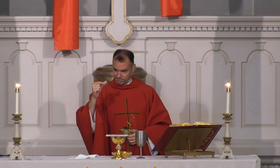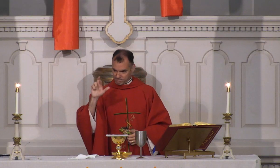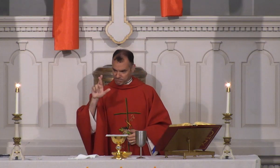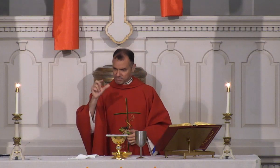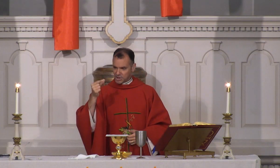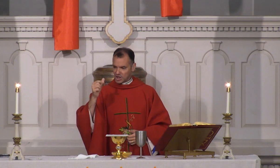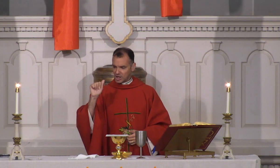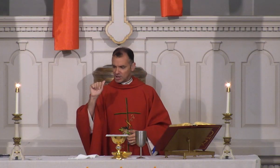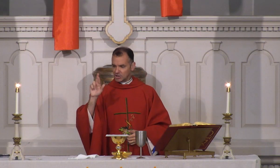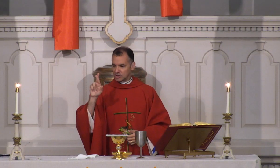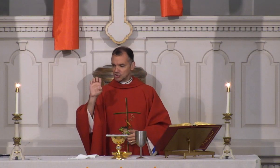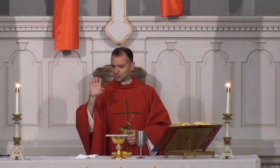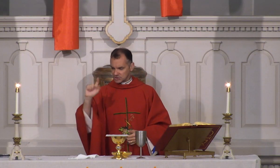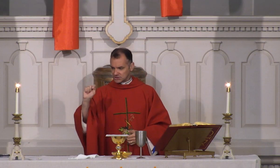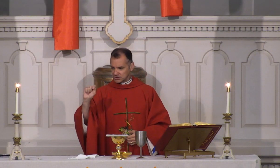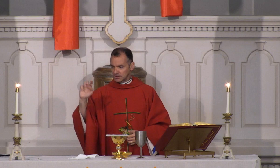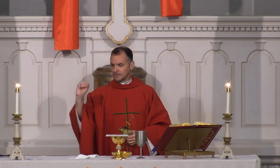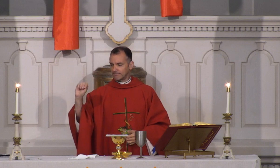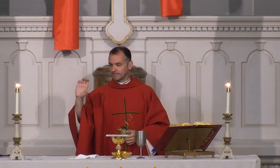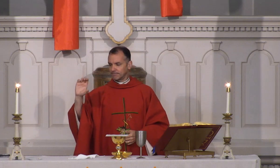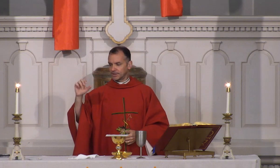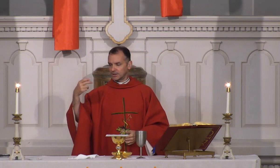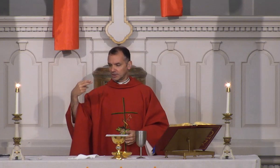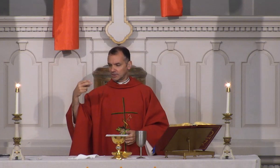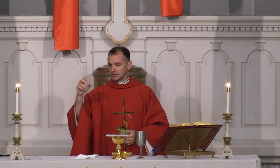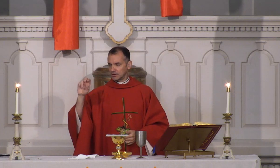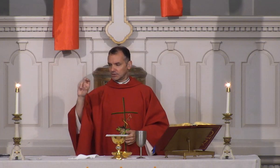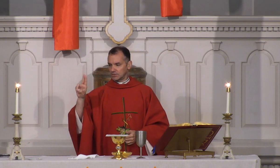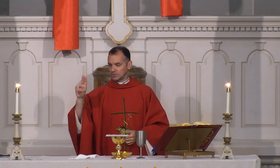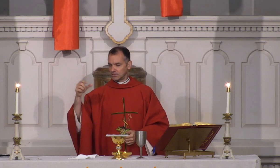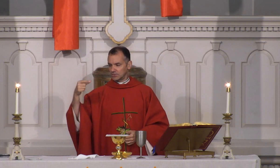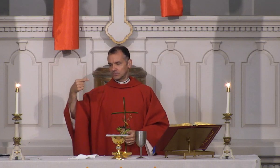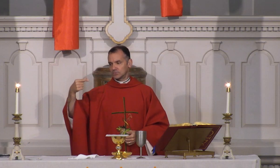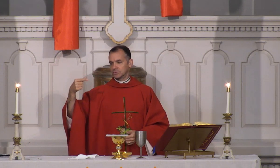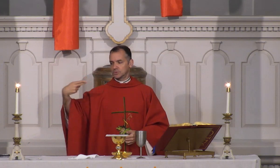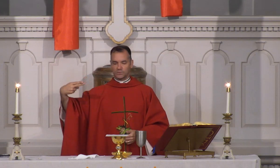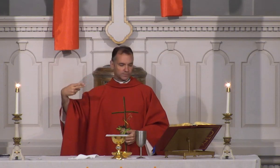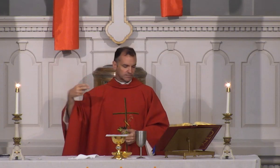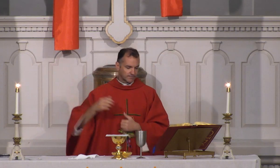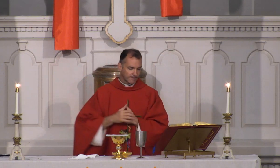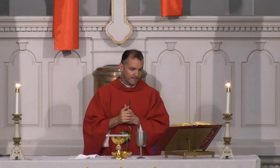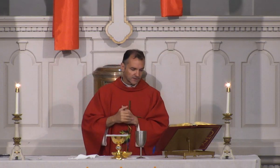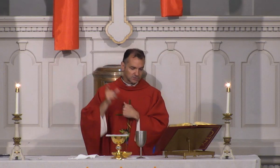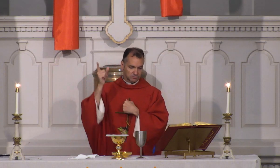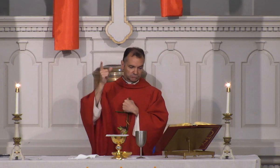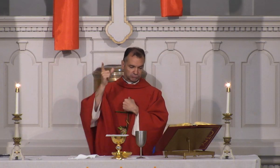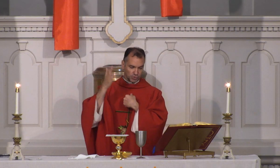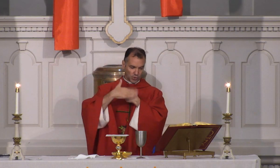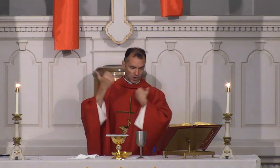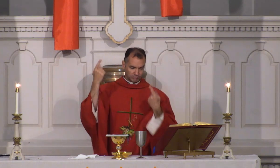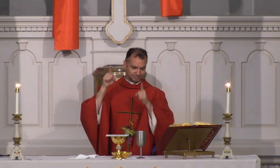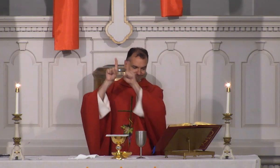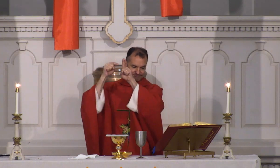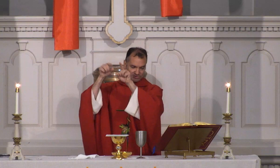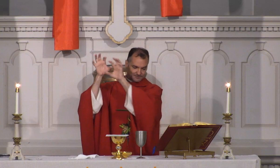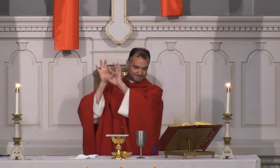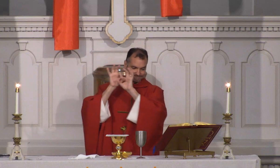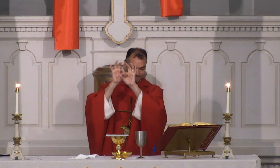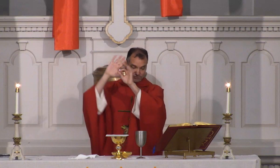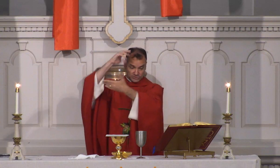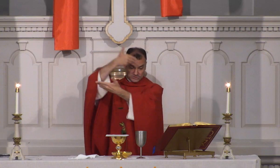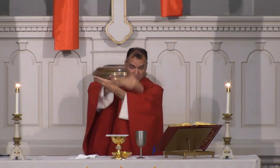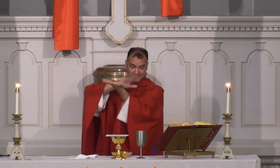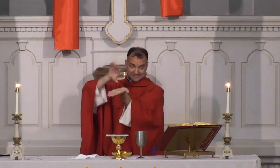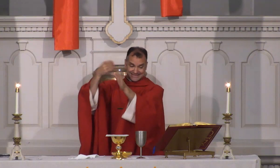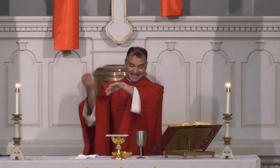Remember your servant, Margaret McHugh, whom you have called from this world to yourself.